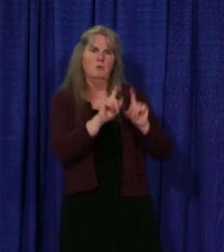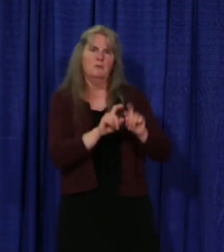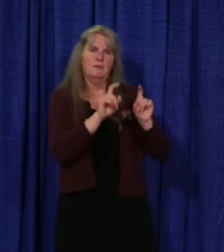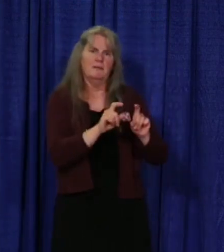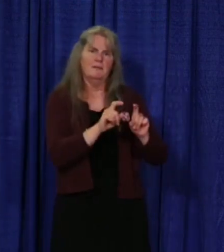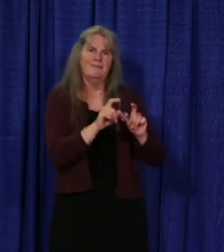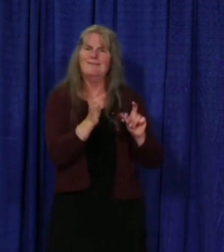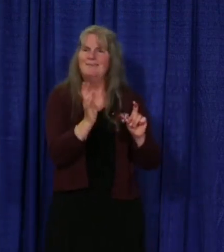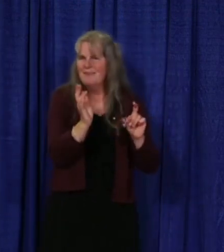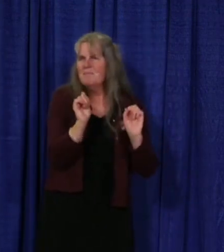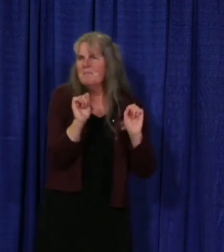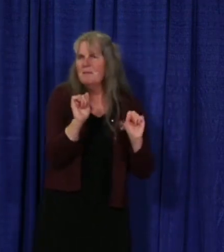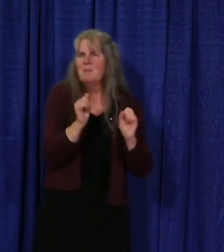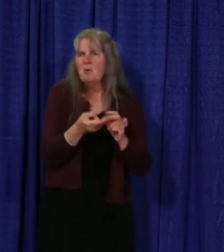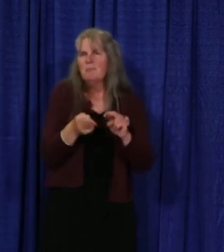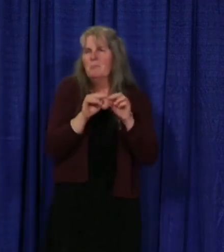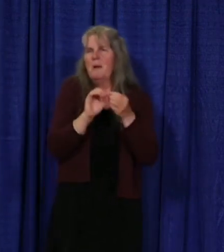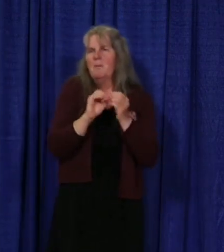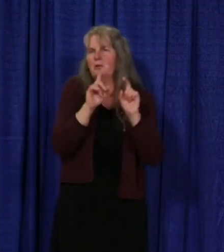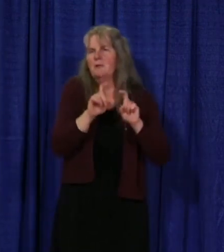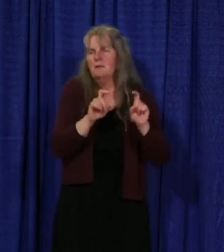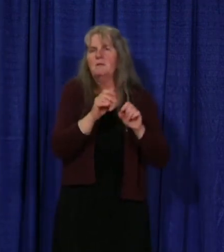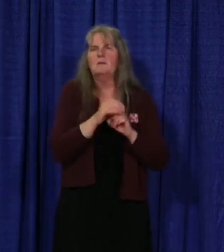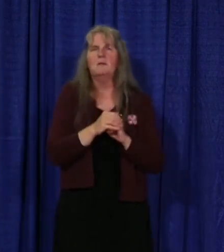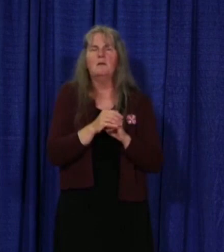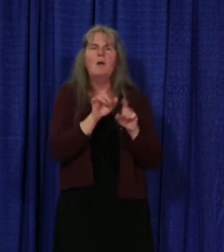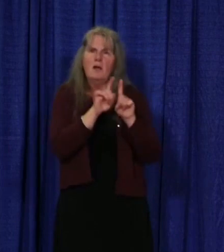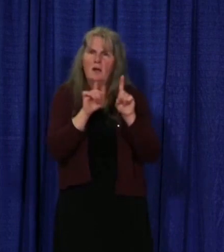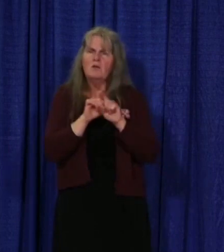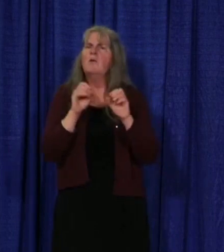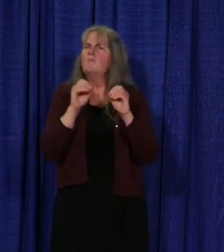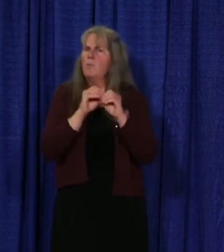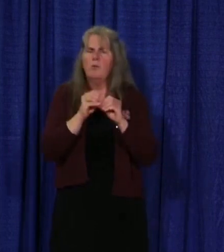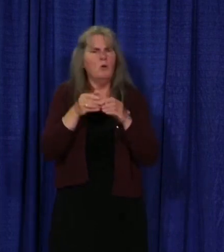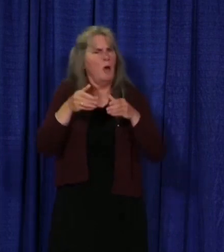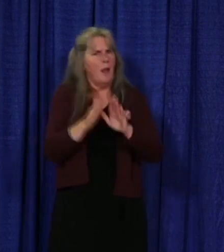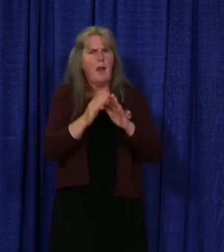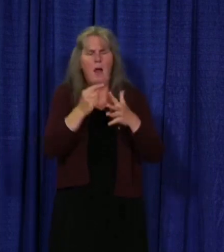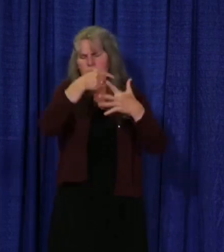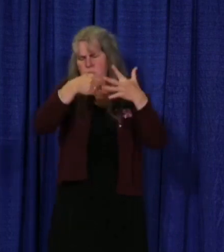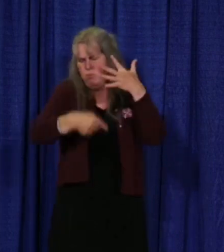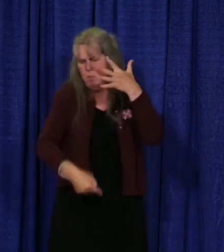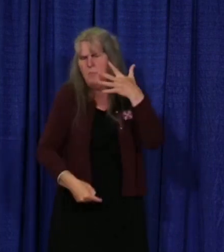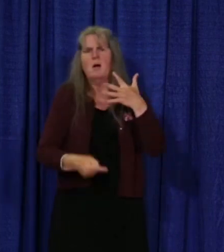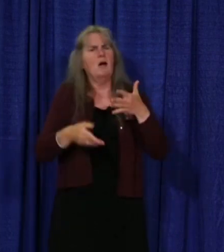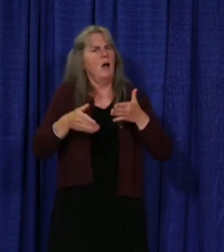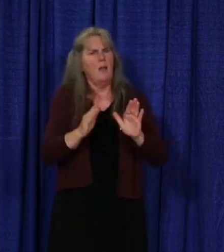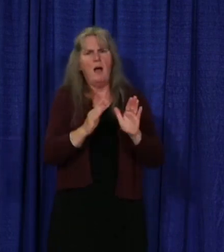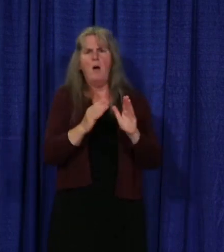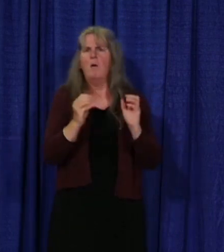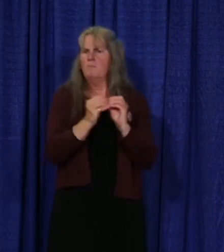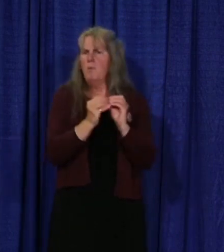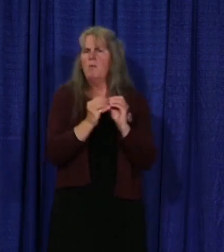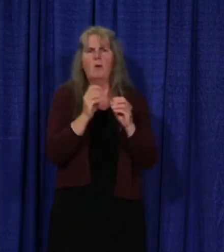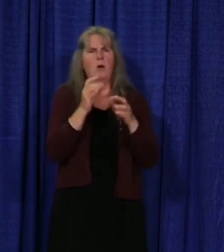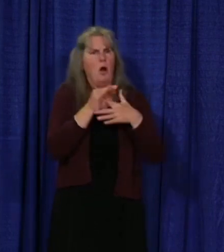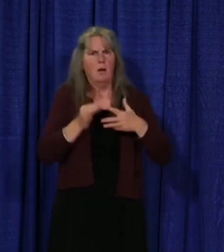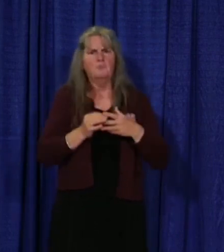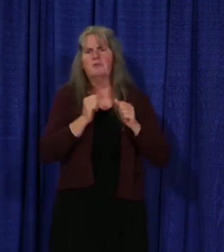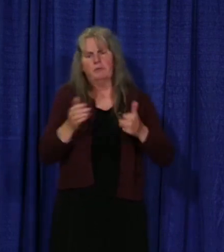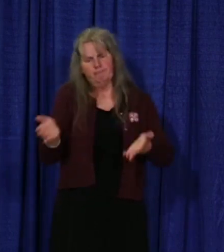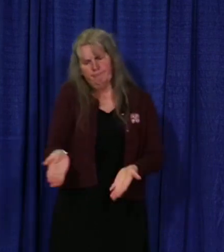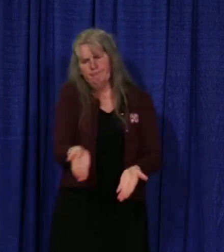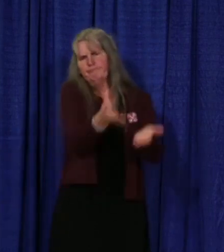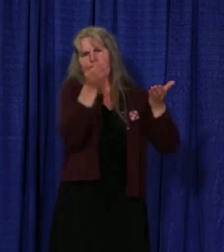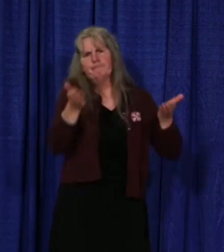list, so we have been testing individuals with a wider variety